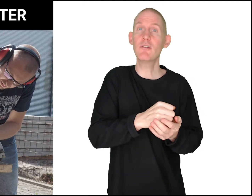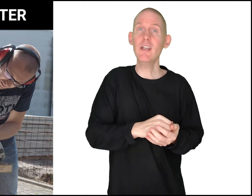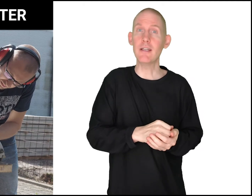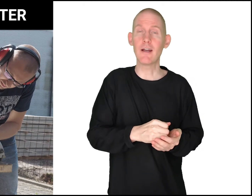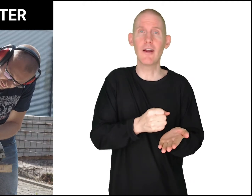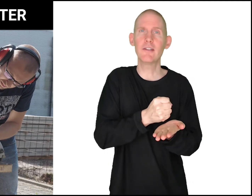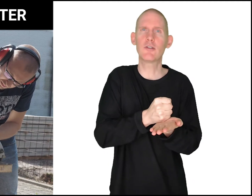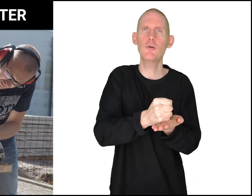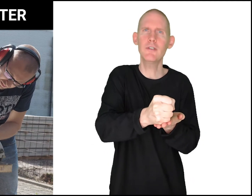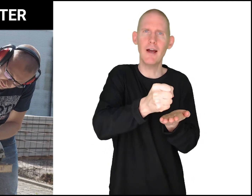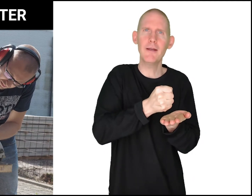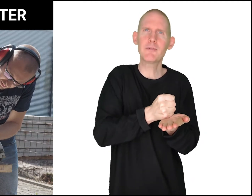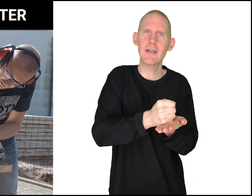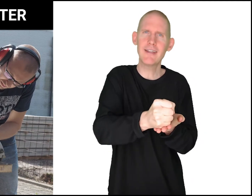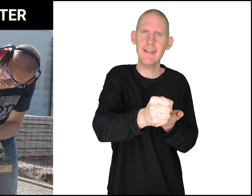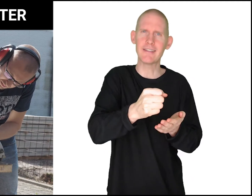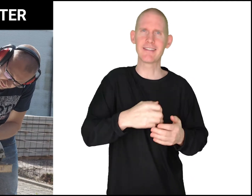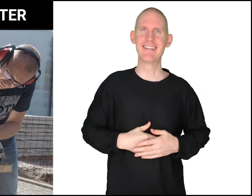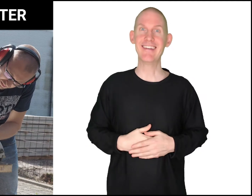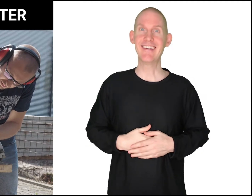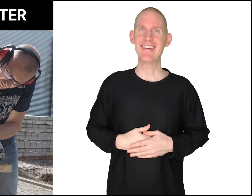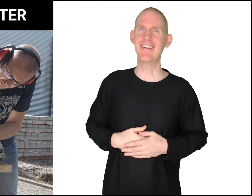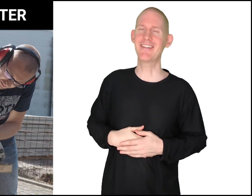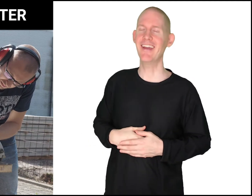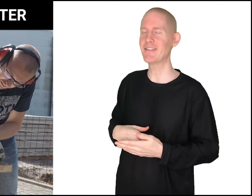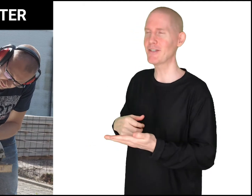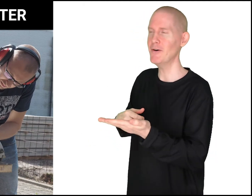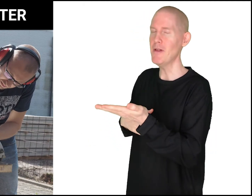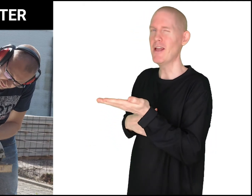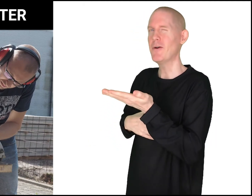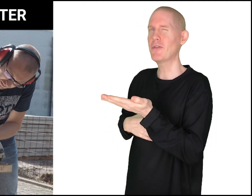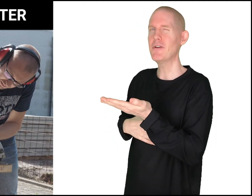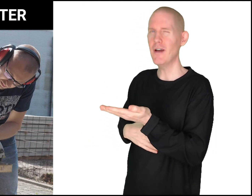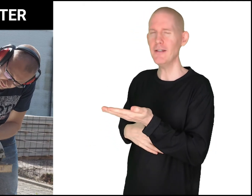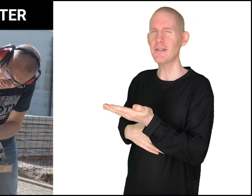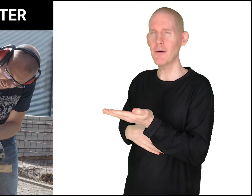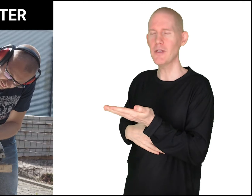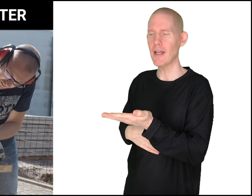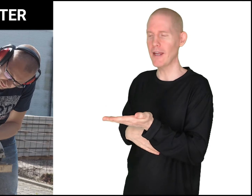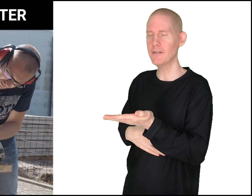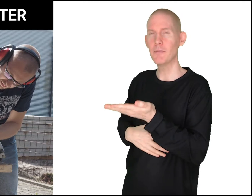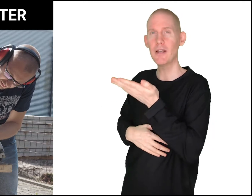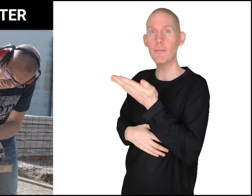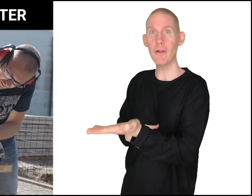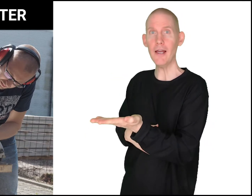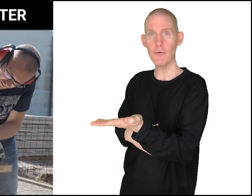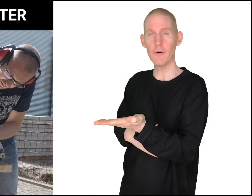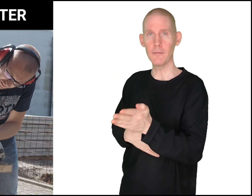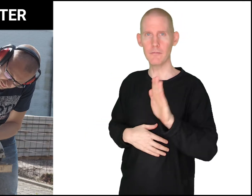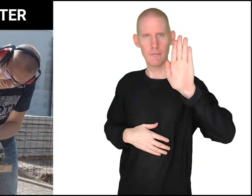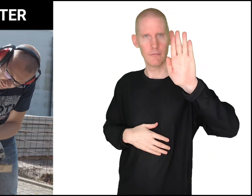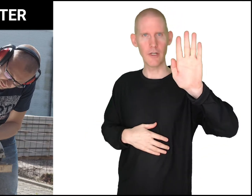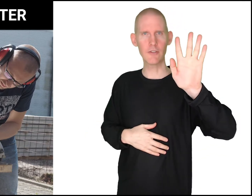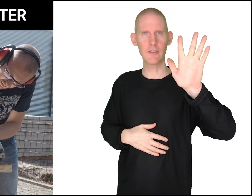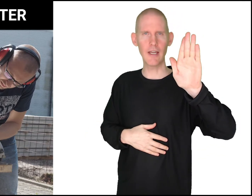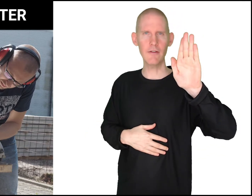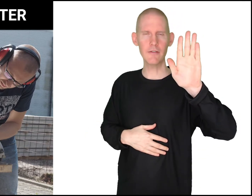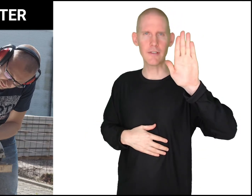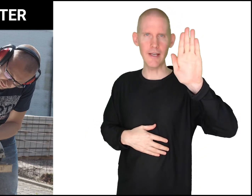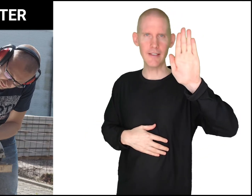carpentry. All right, 2 times like this. Okay, so with your non-dominant hand, make a platform. Fingers together, tight